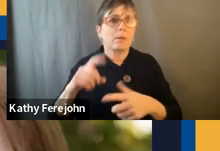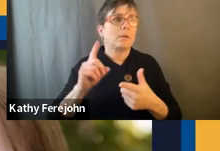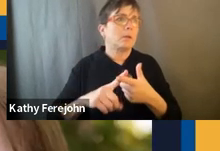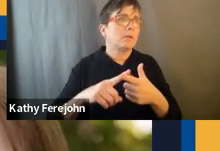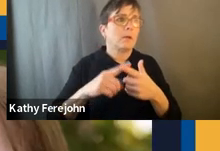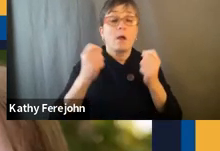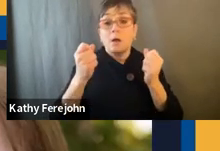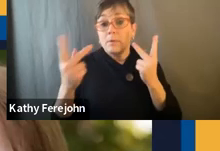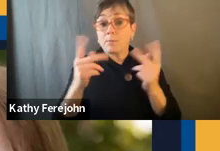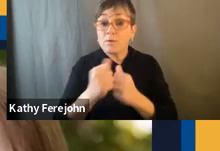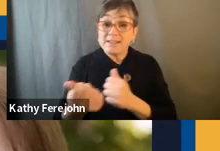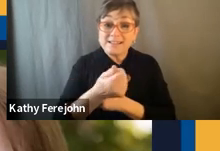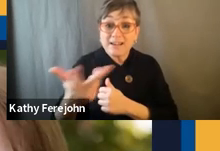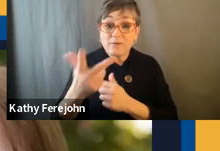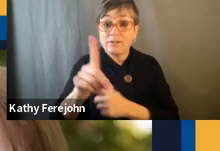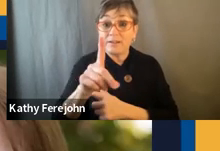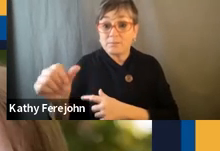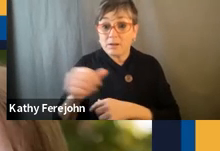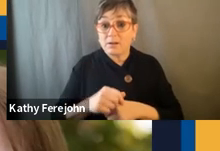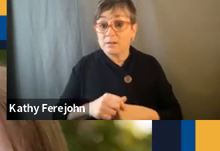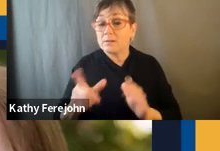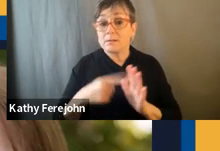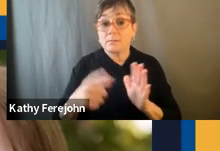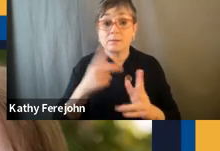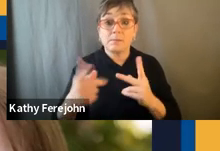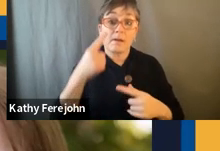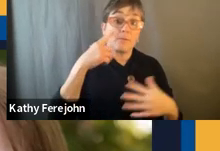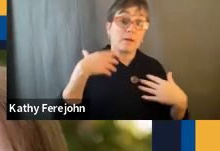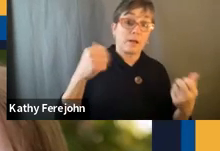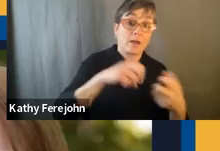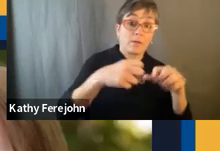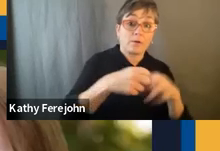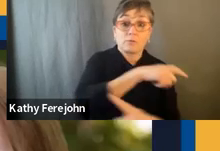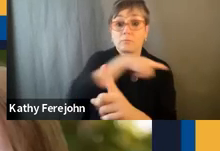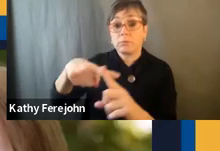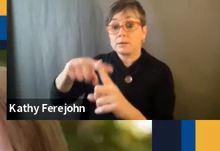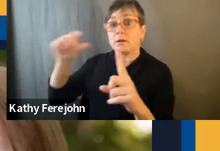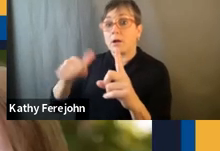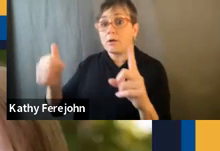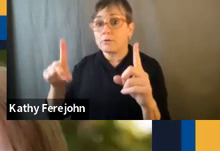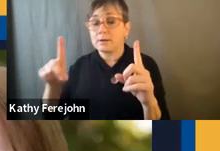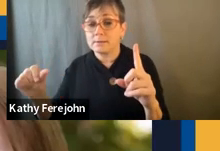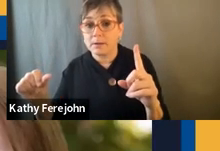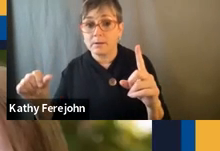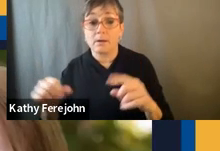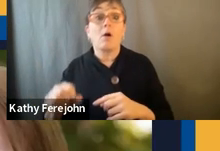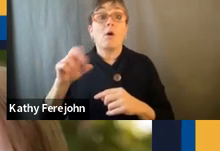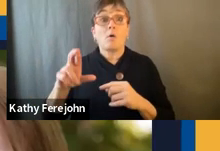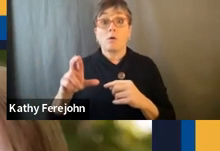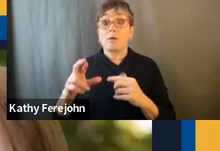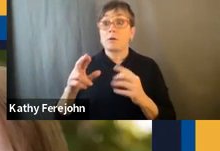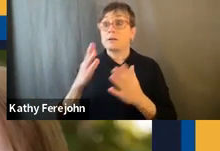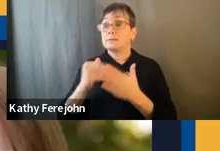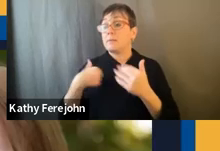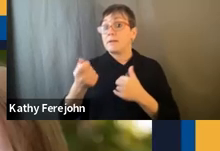multi-disabilities, people who suffer from dual diagnosis, so they have mental health issues together with another disability, those who have many, three or